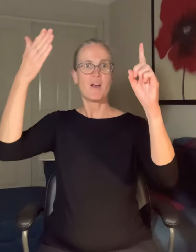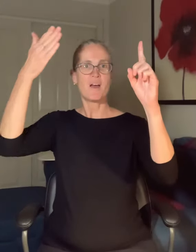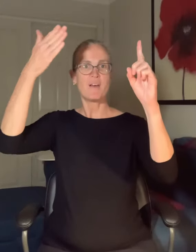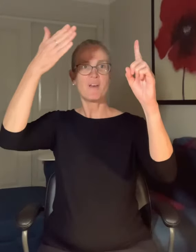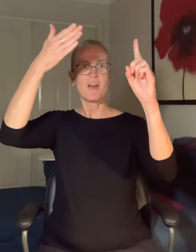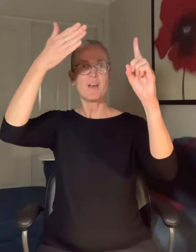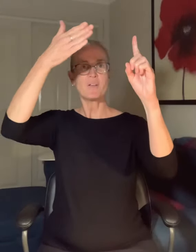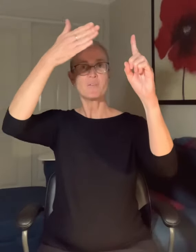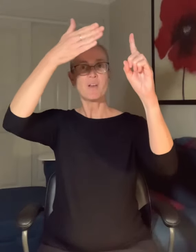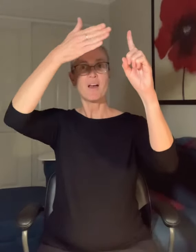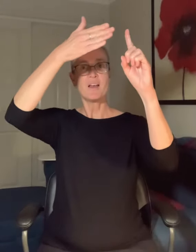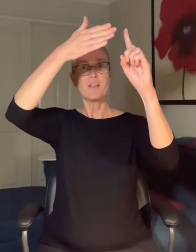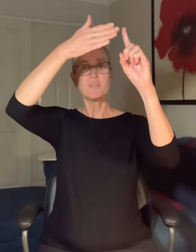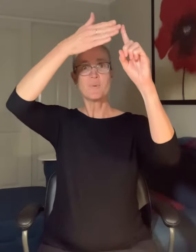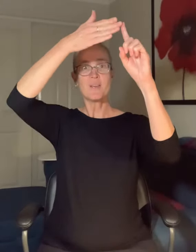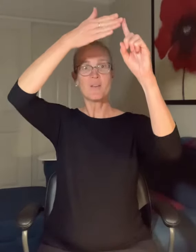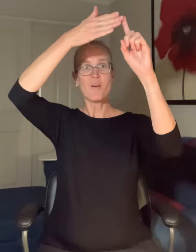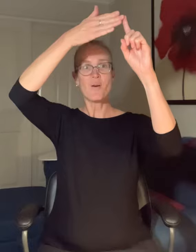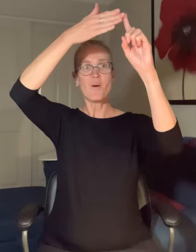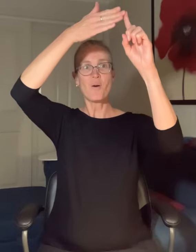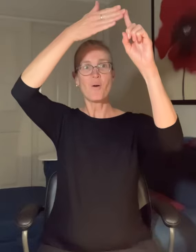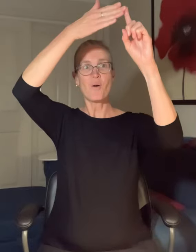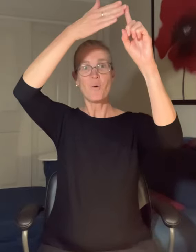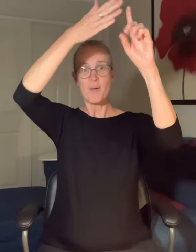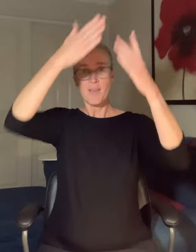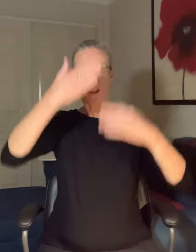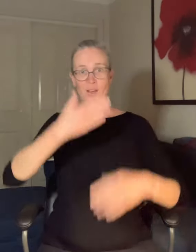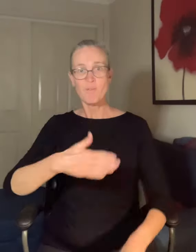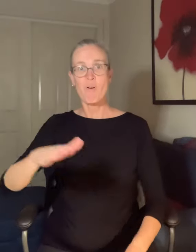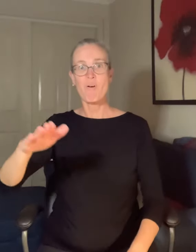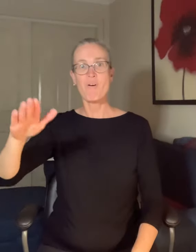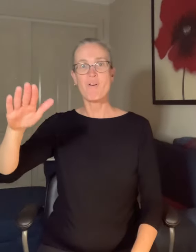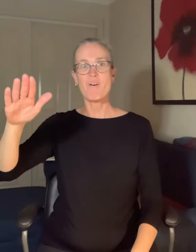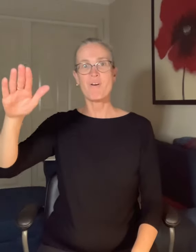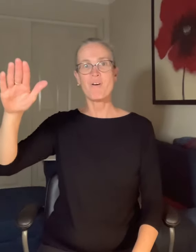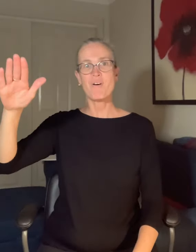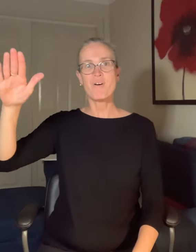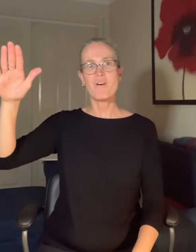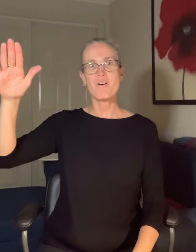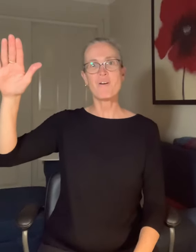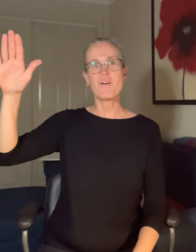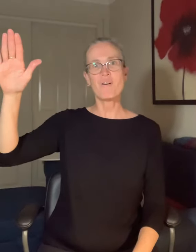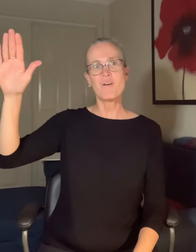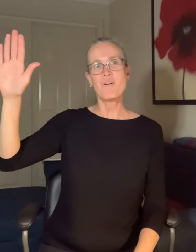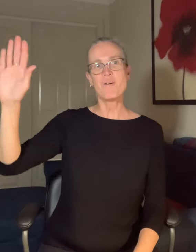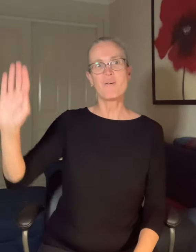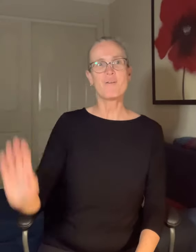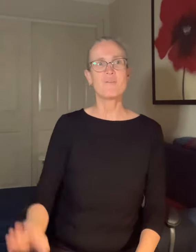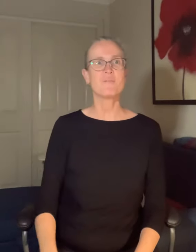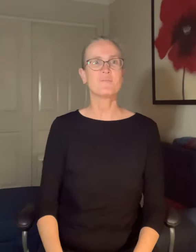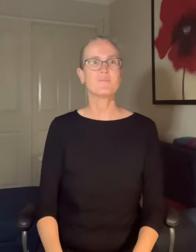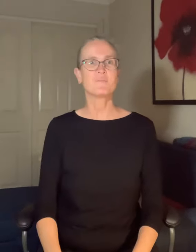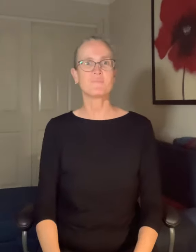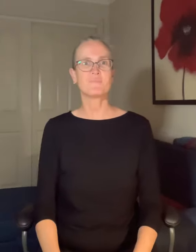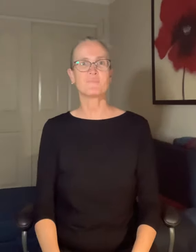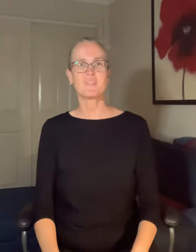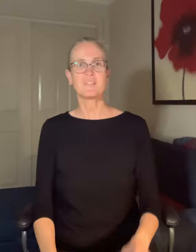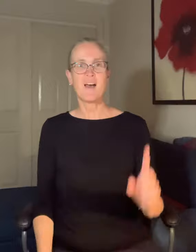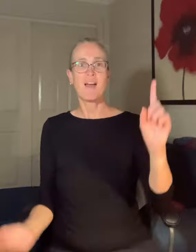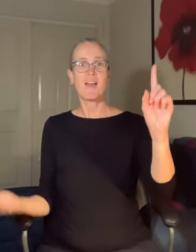as high as we go, we can go, as high